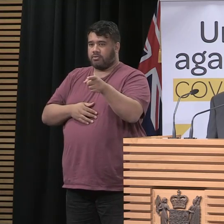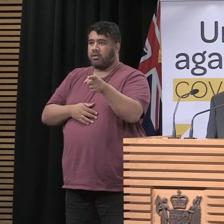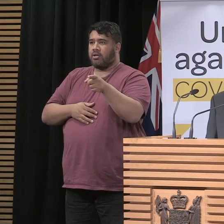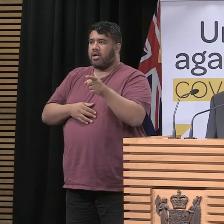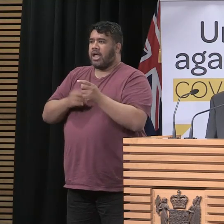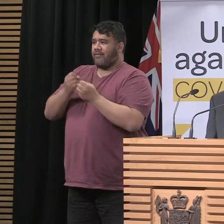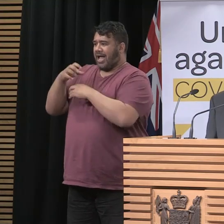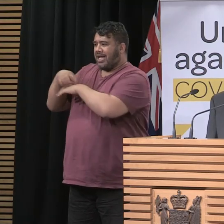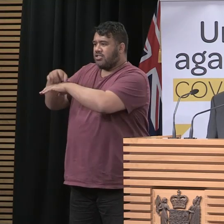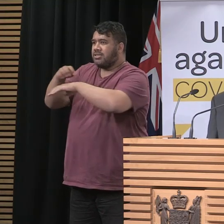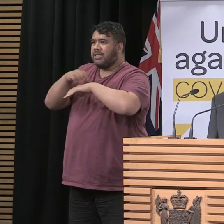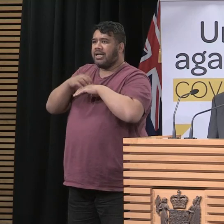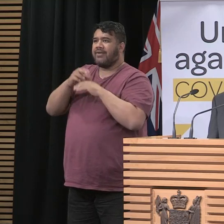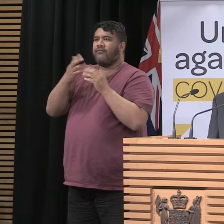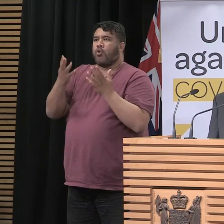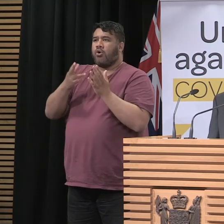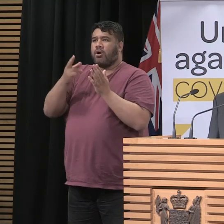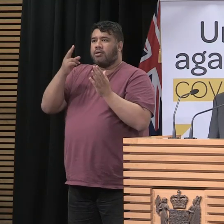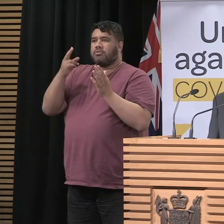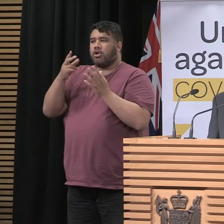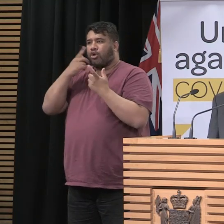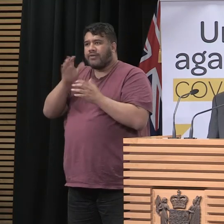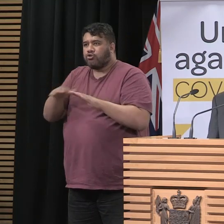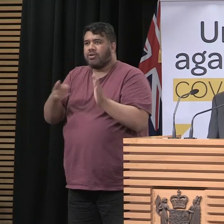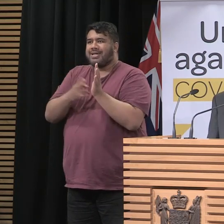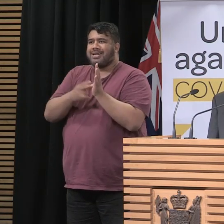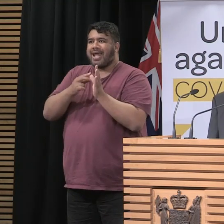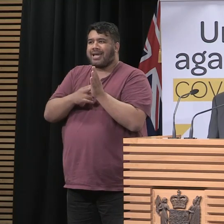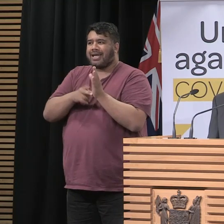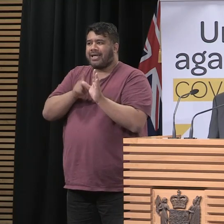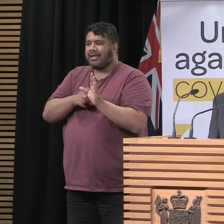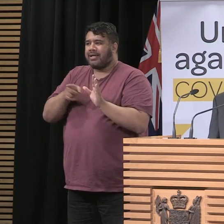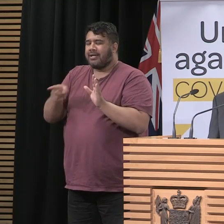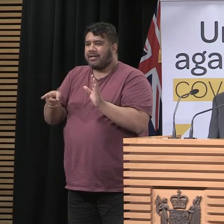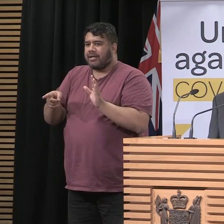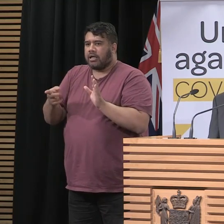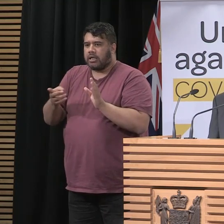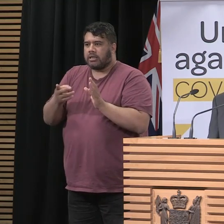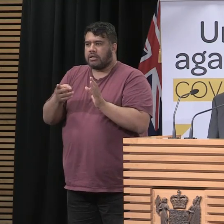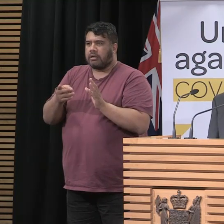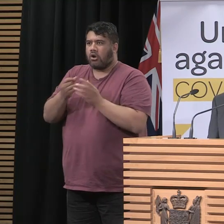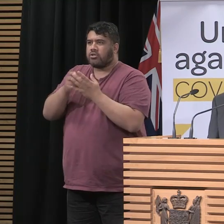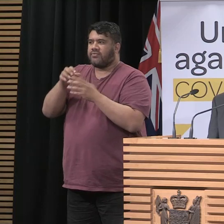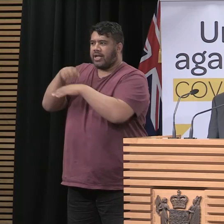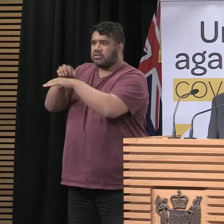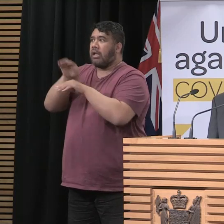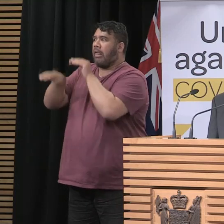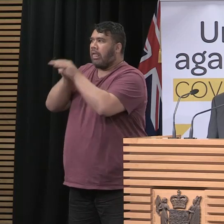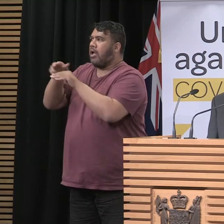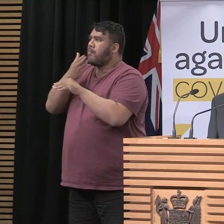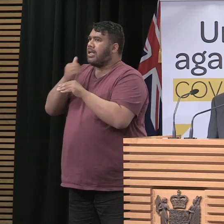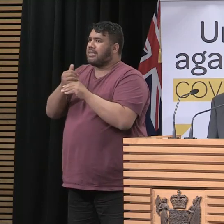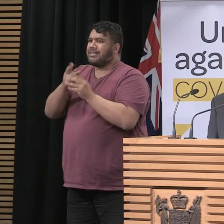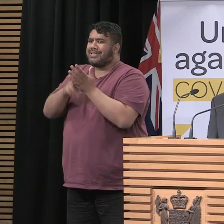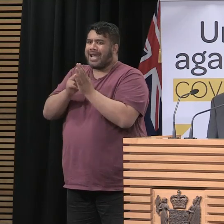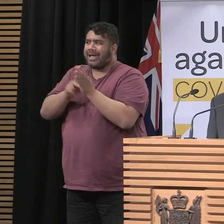workers needing urgent childcare, and former hospitality workers are becoming nannies. Is that okay, and with families having new people